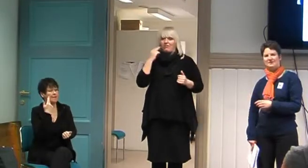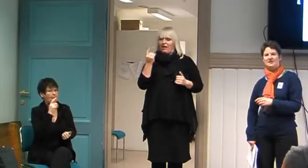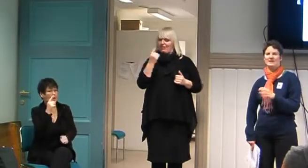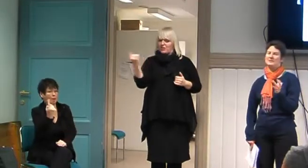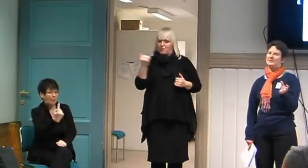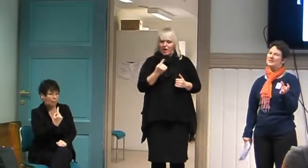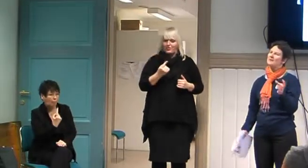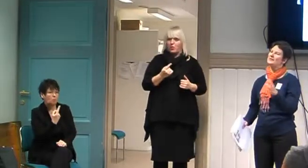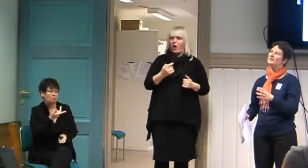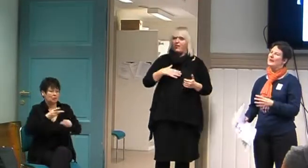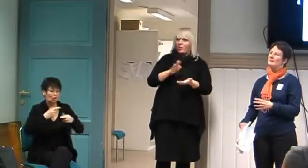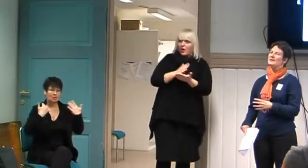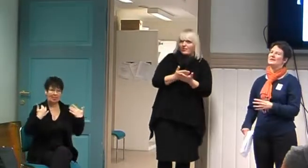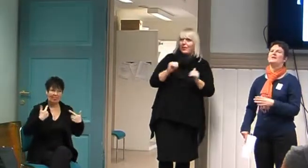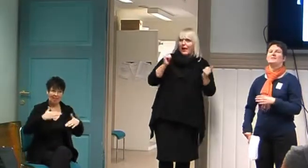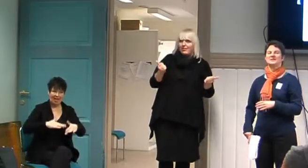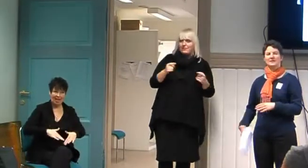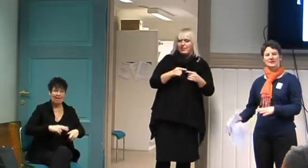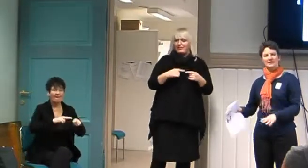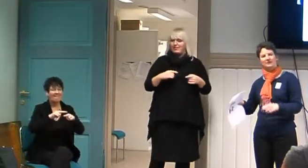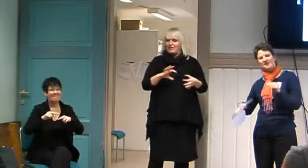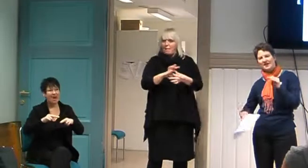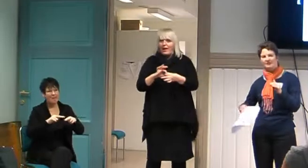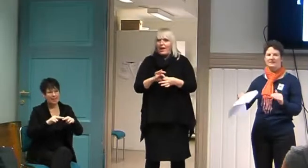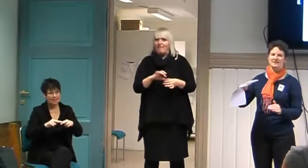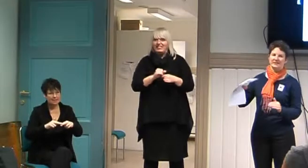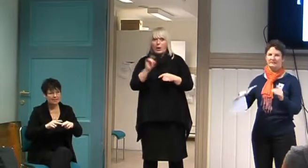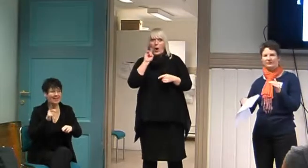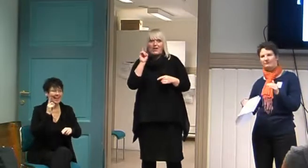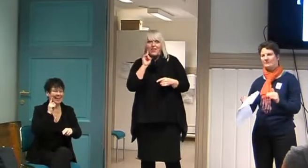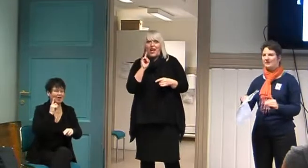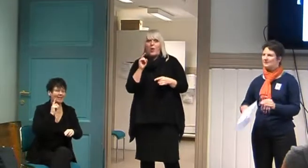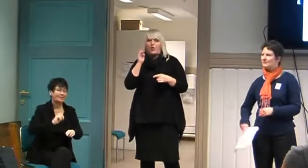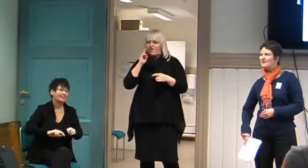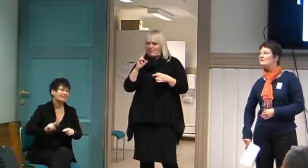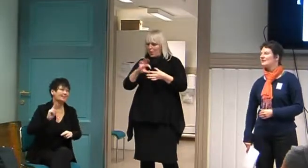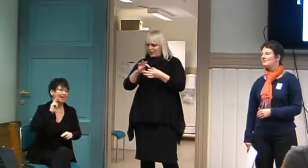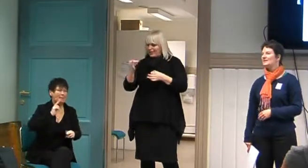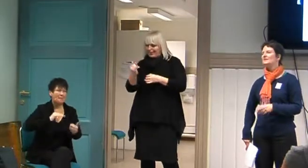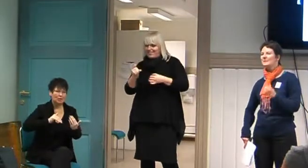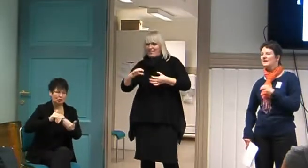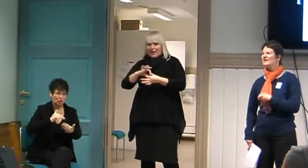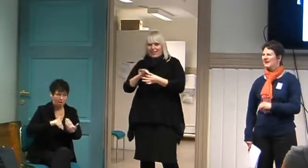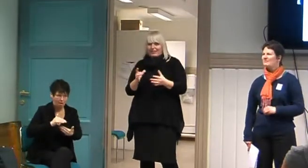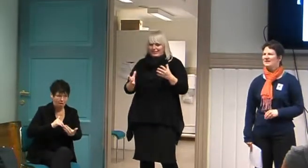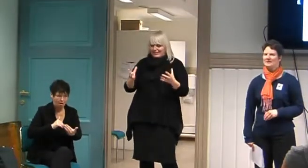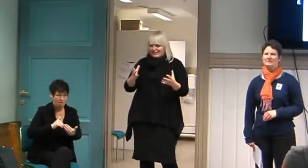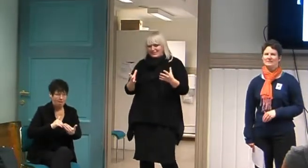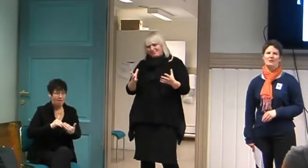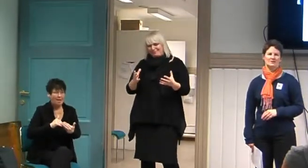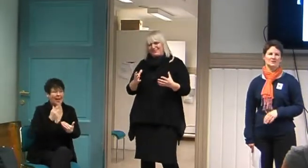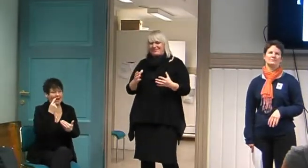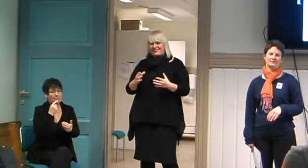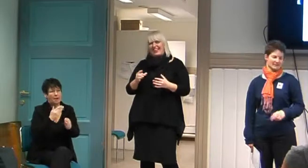interpreter is there. If they come with a family, particularly if there's hearing and deaf mixed within the family, can be a little